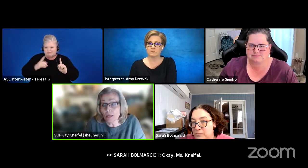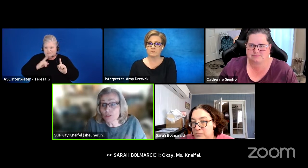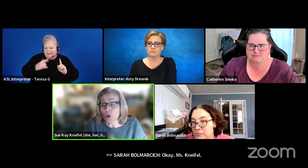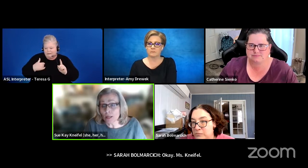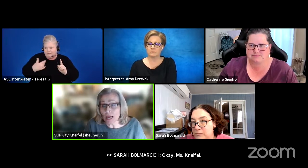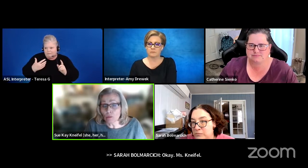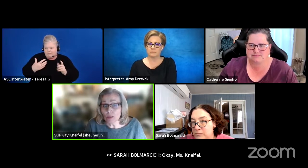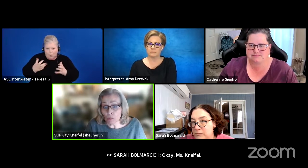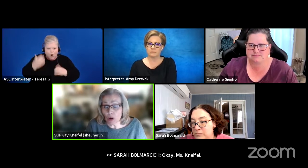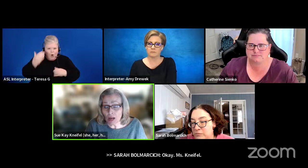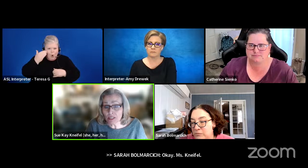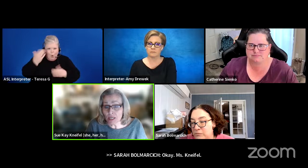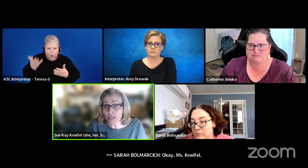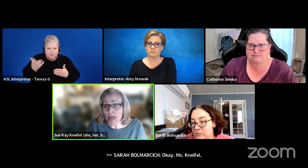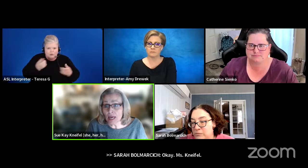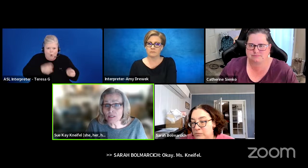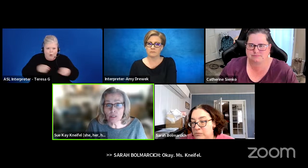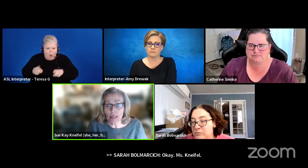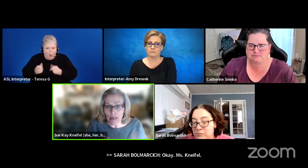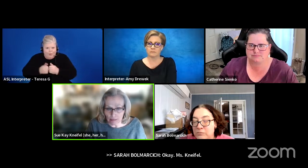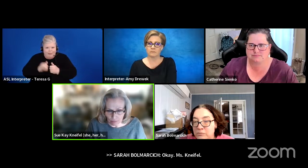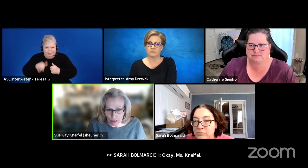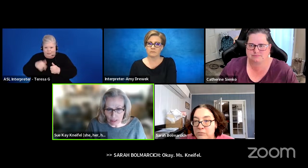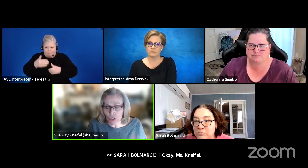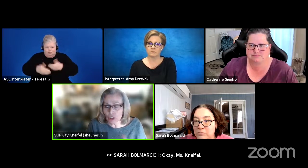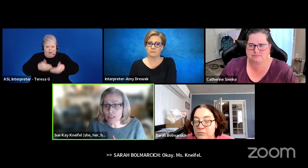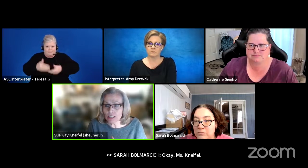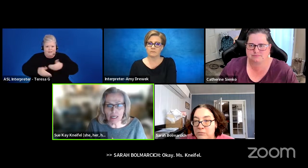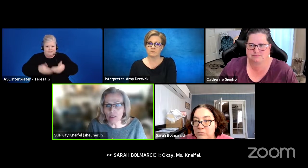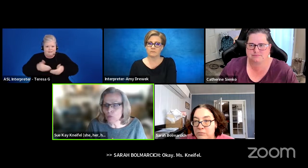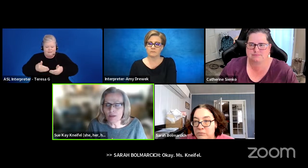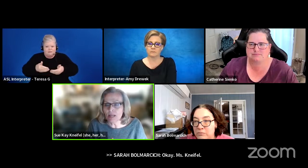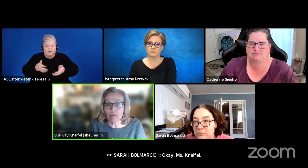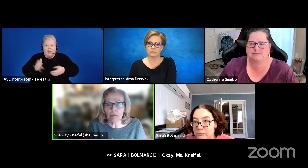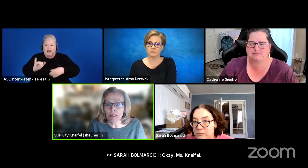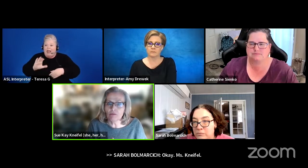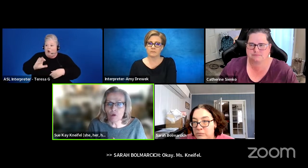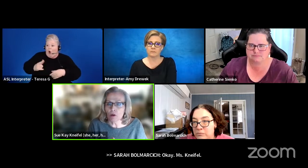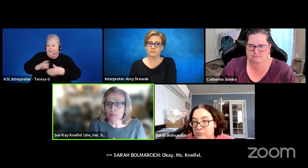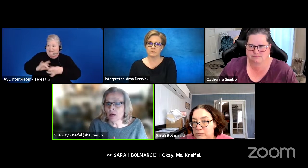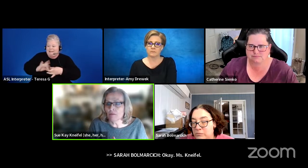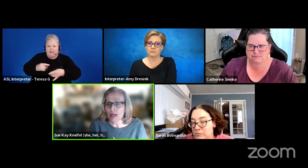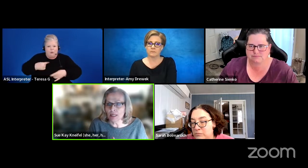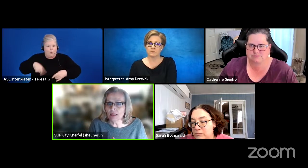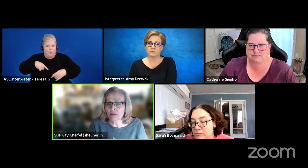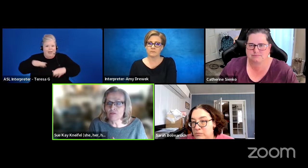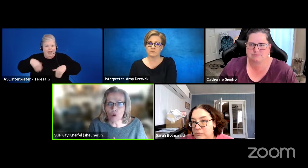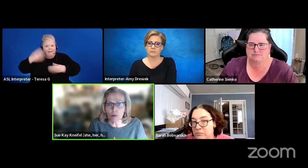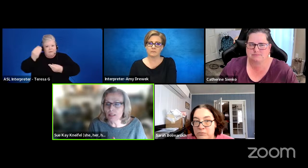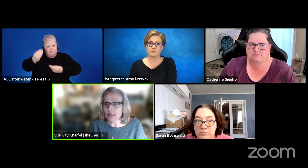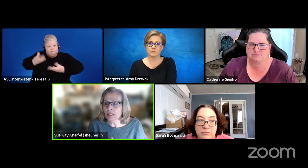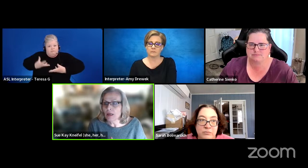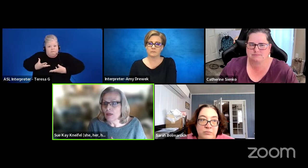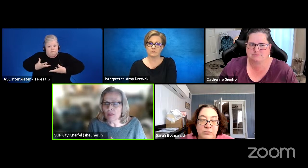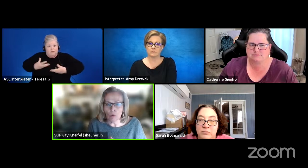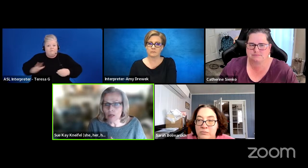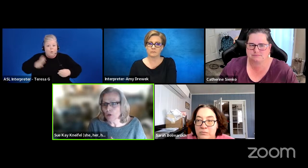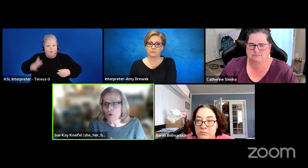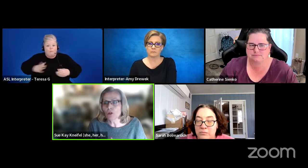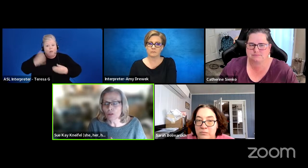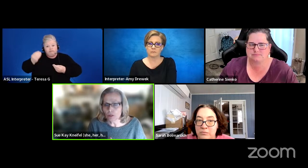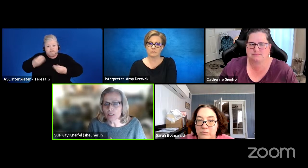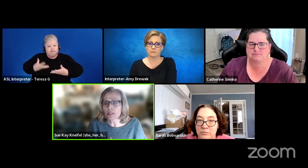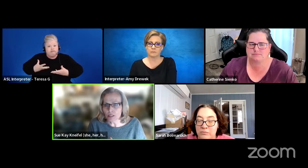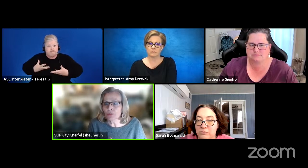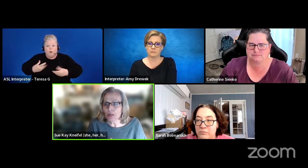really what is going on with the process. As she stated, we've not been informed of anything formally that we